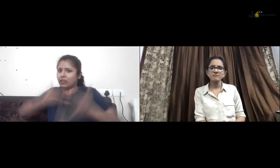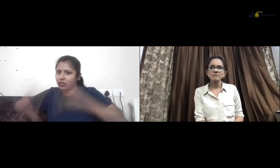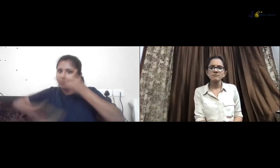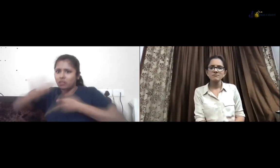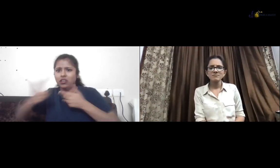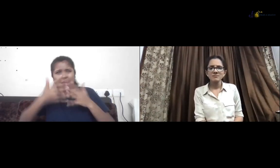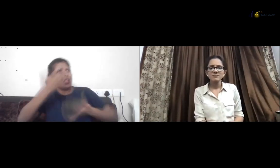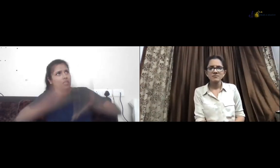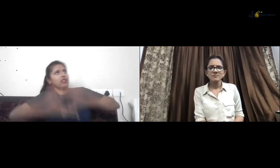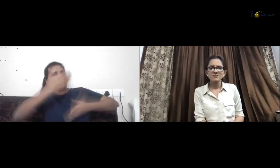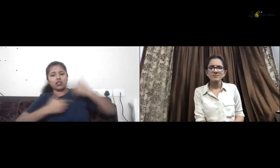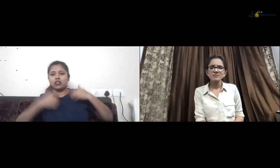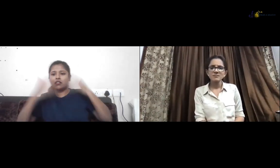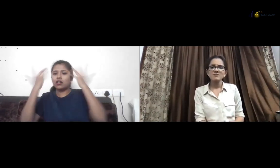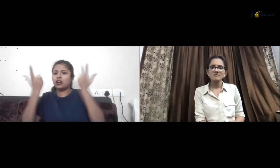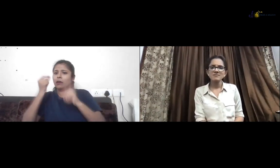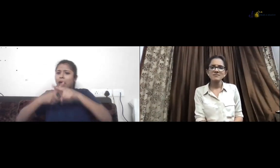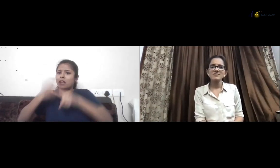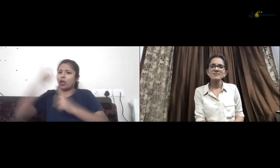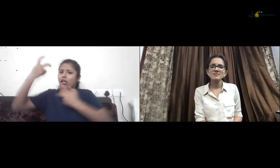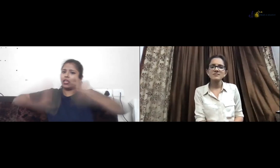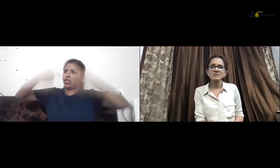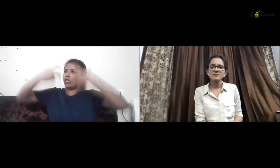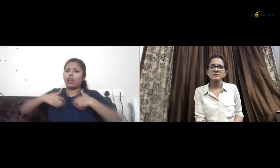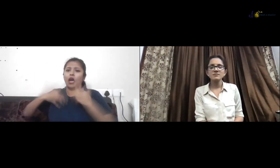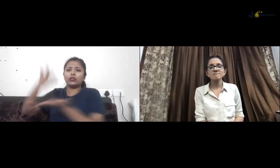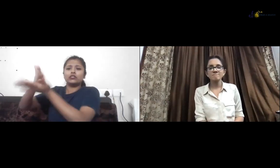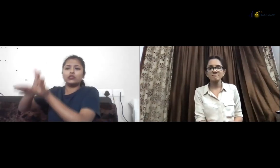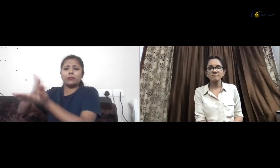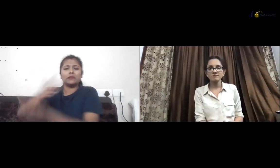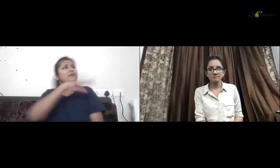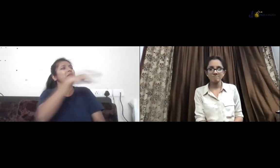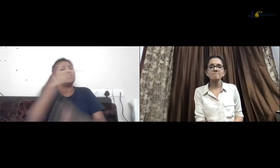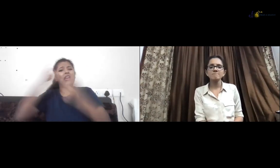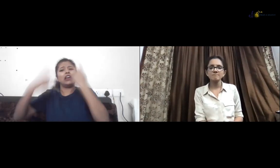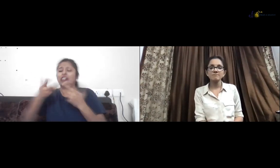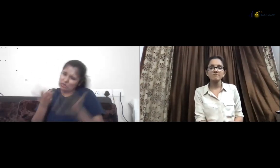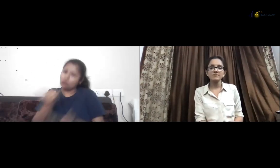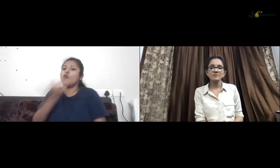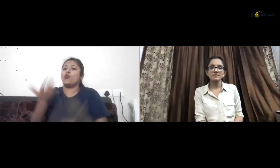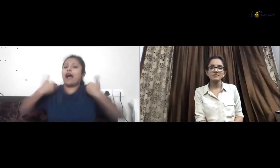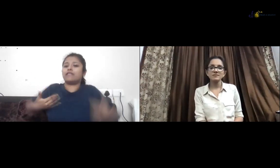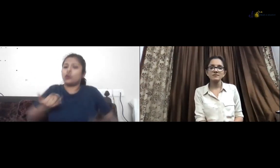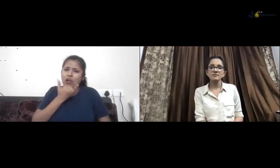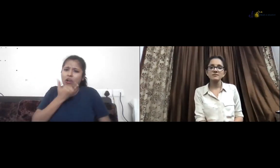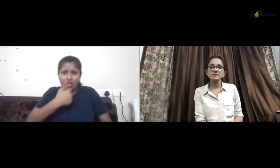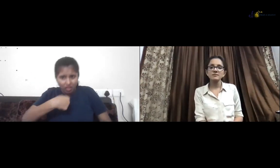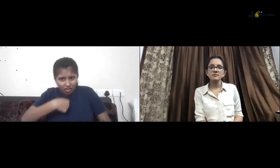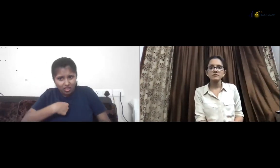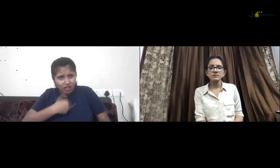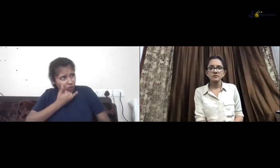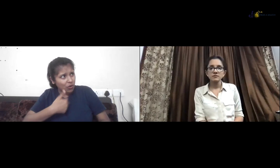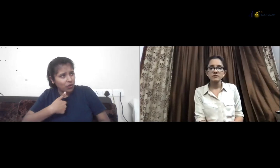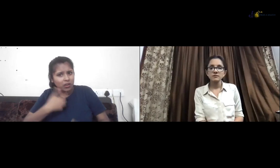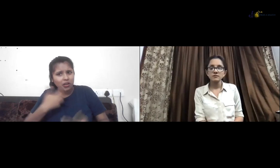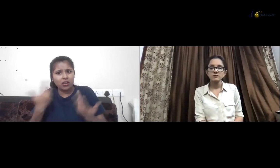story. I totally agree with. They have to be taught. Yeah, they were teaching us since childhood and also steering. We have to stop these things. But that's the